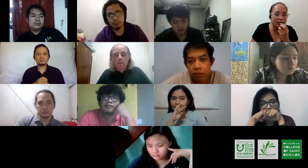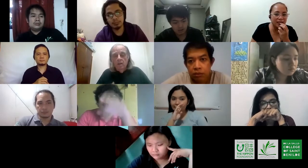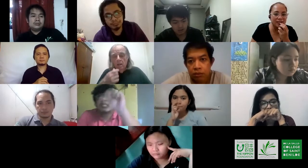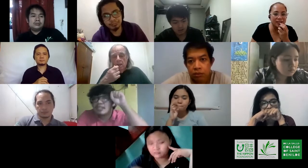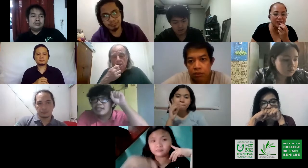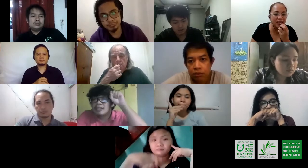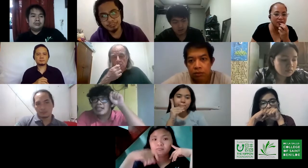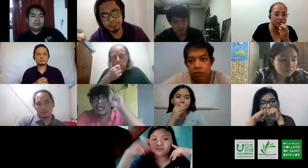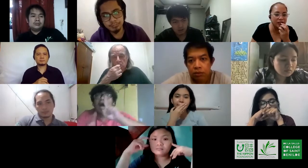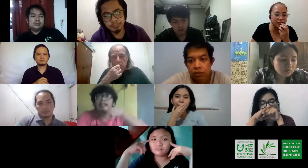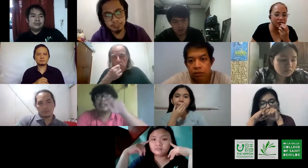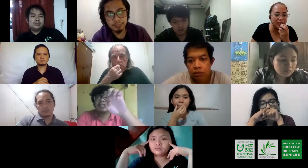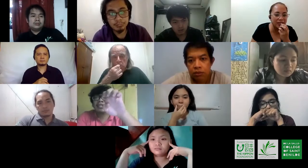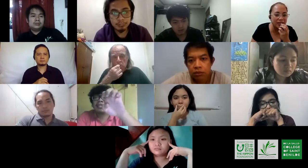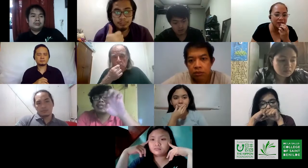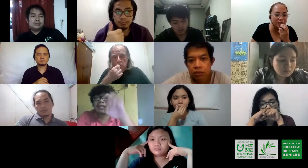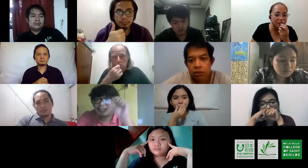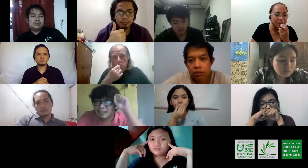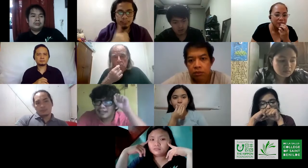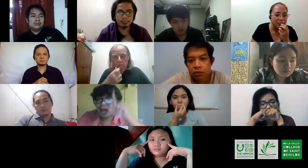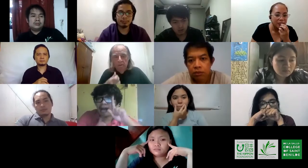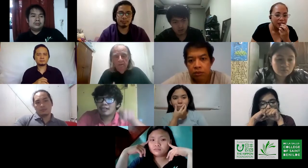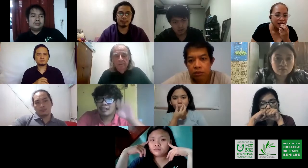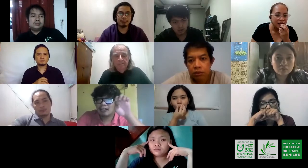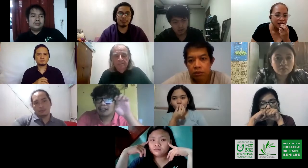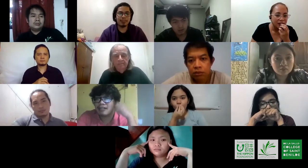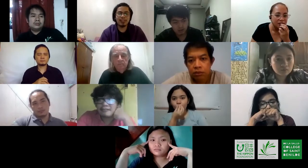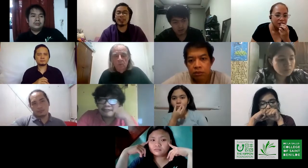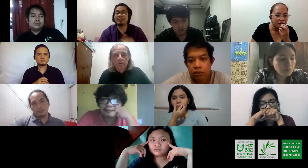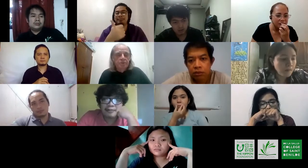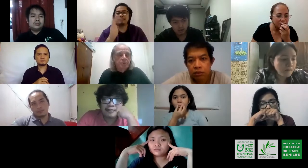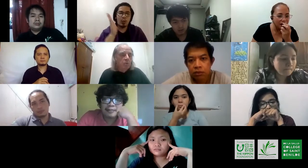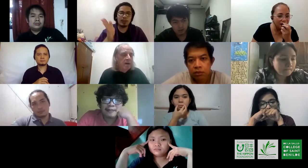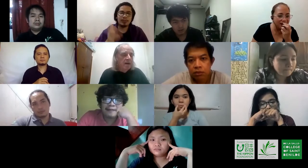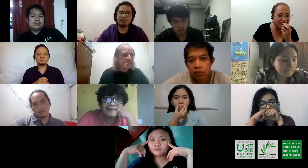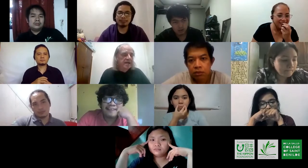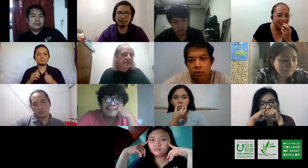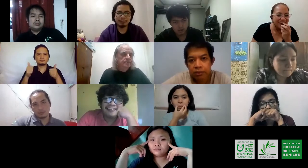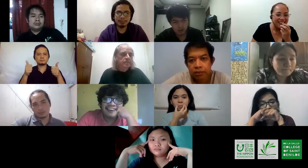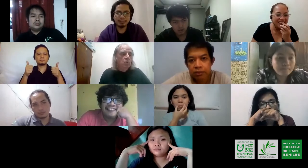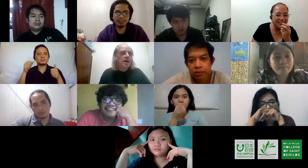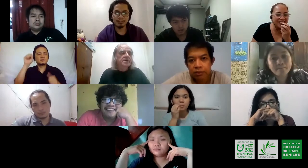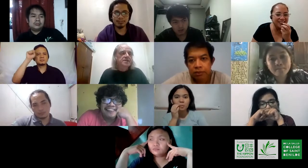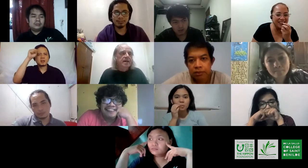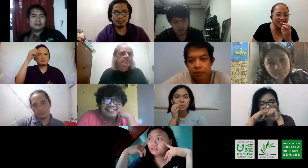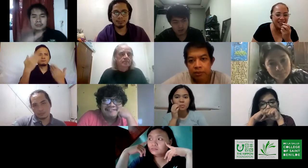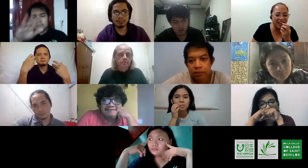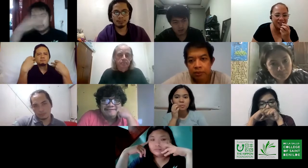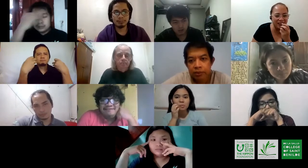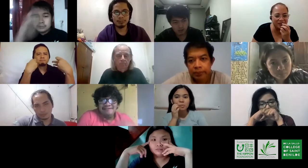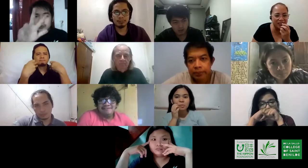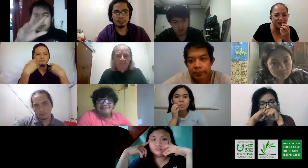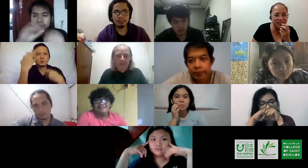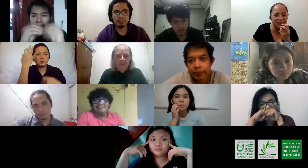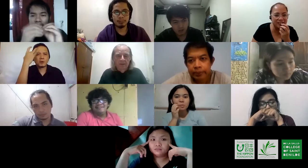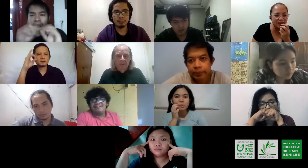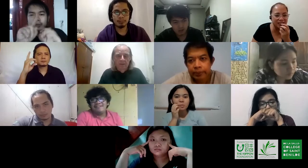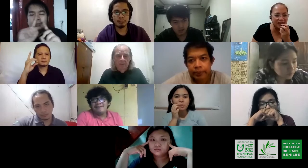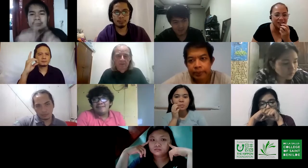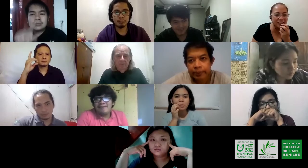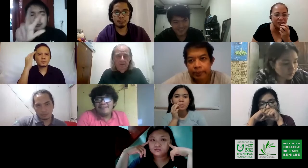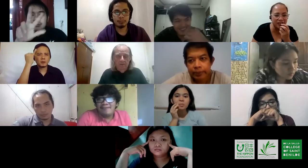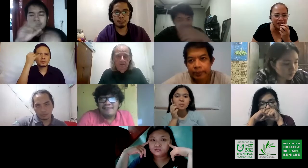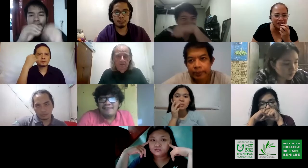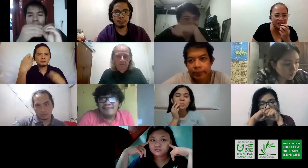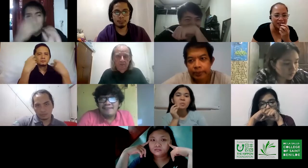Shak is saying the answer is letter D. Okay, Shak, why is that? Natalie is asking, I've seen Shak